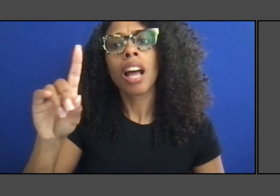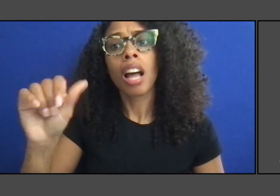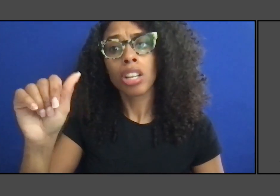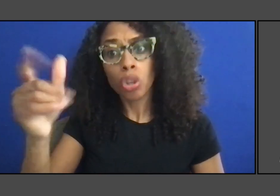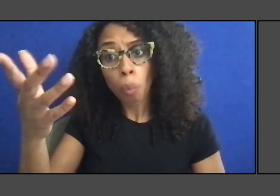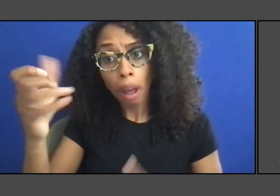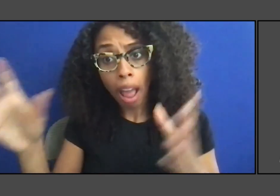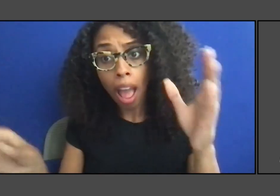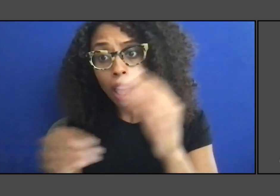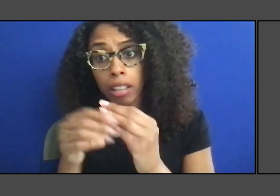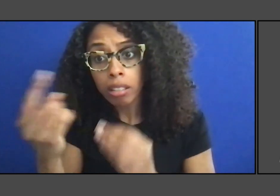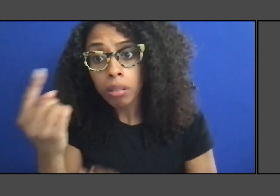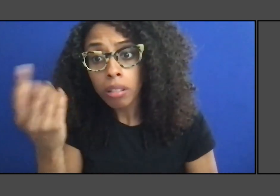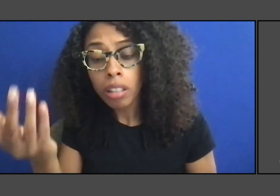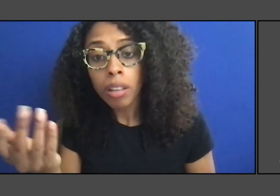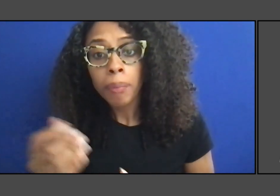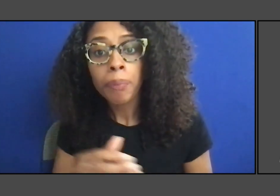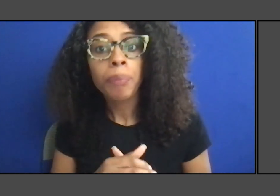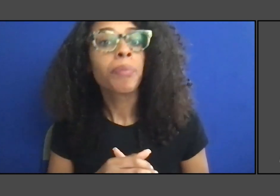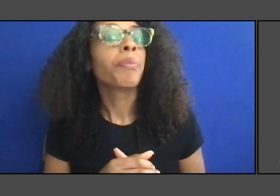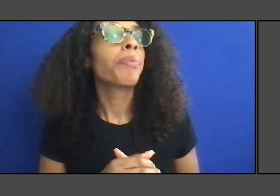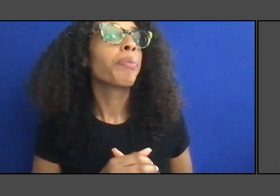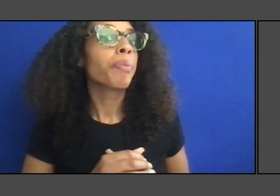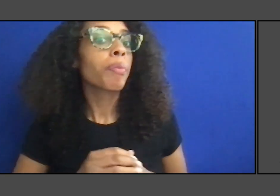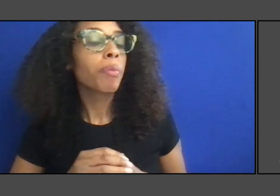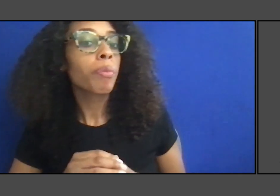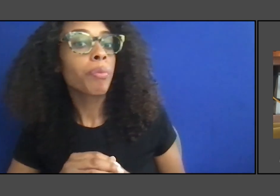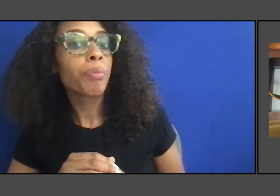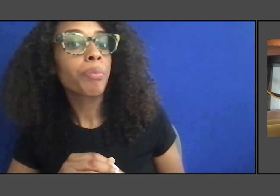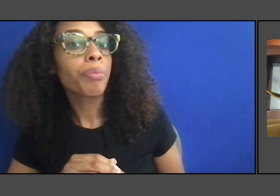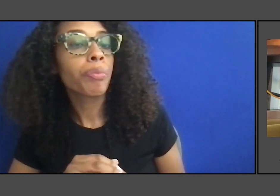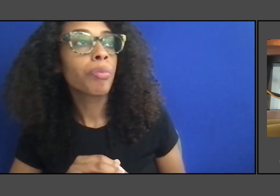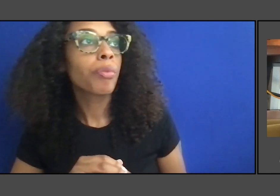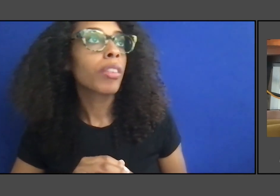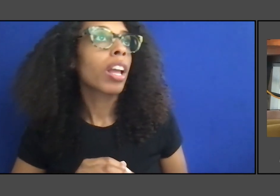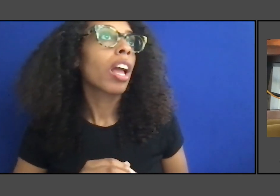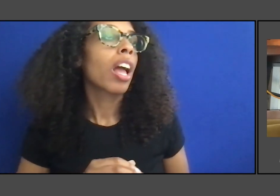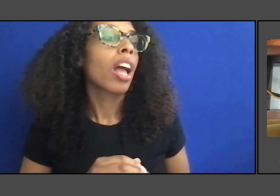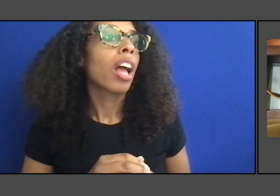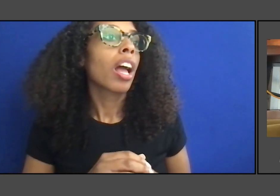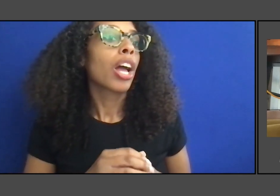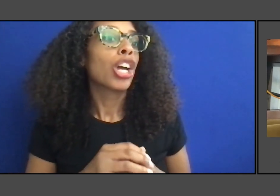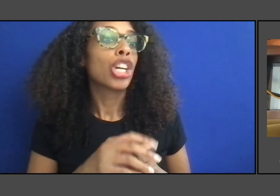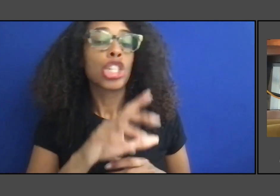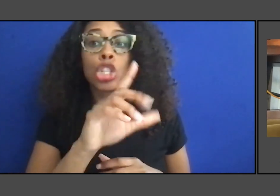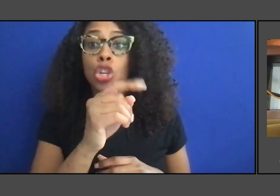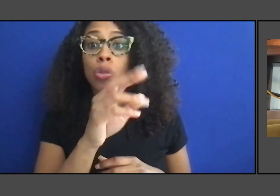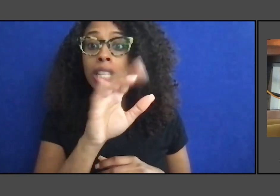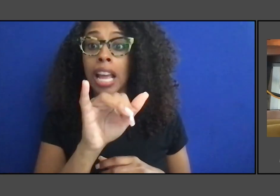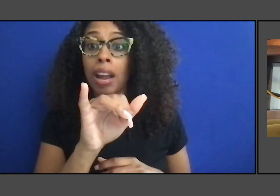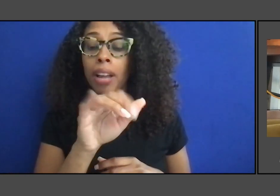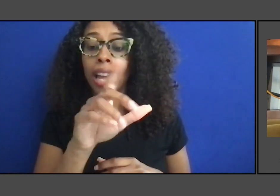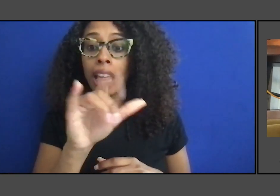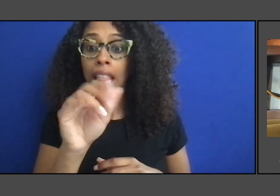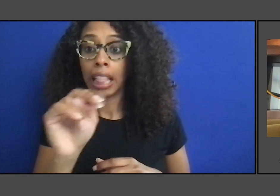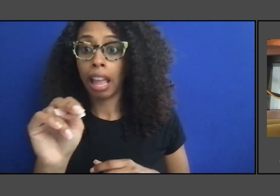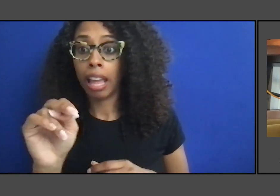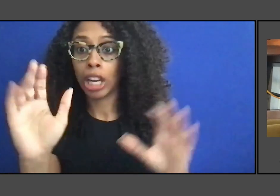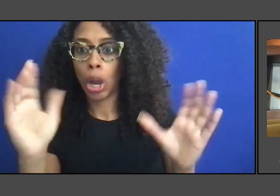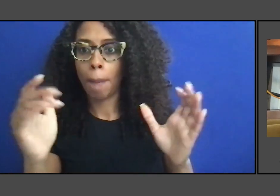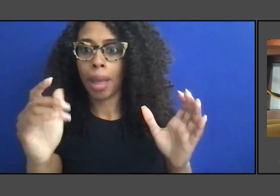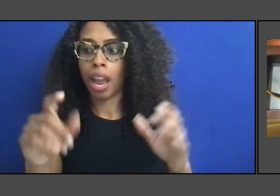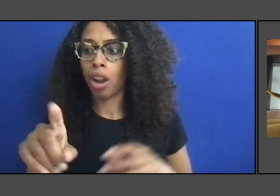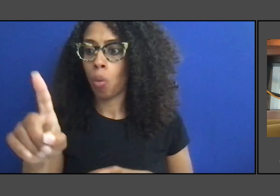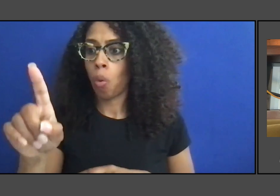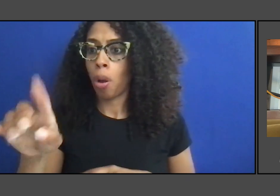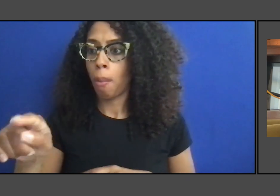When Terri Lyne brought those two statistics together of the 1.5 market share of jazz and the 33%